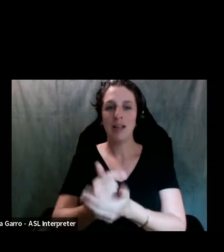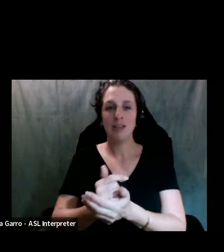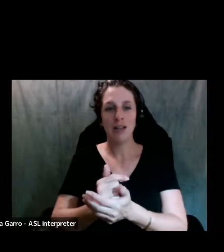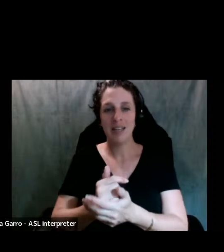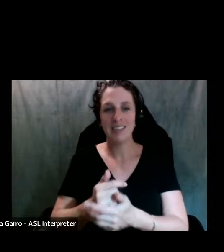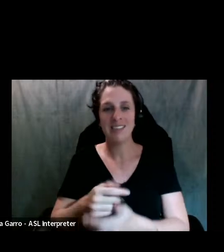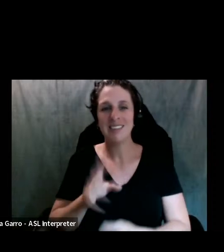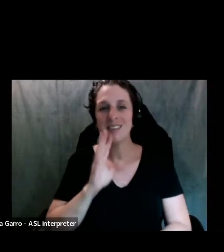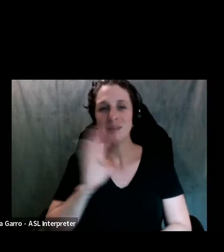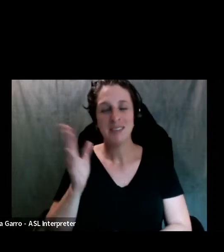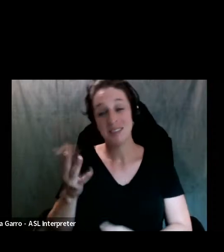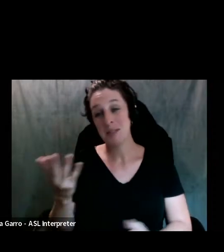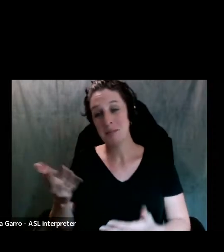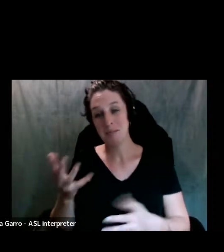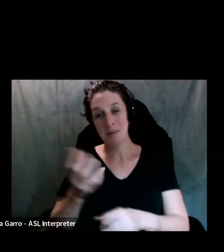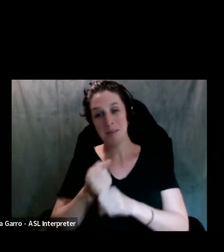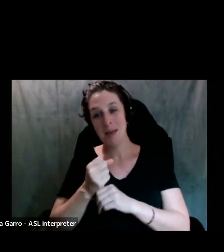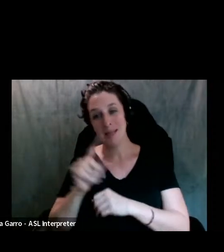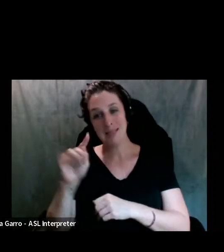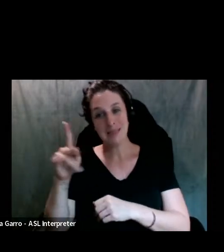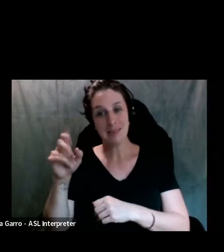tips, but